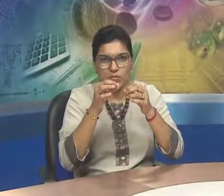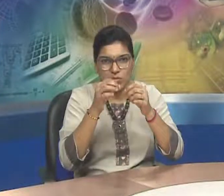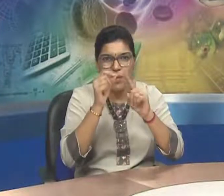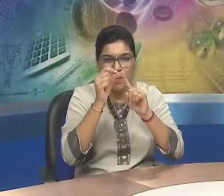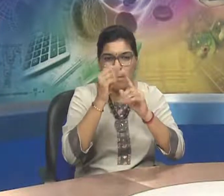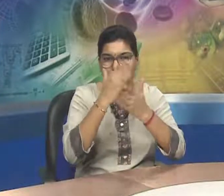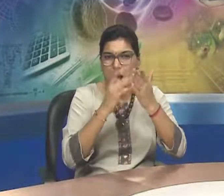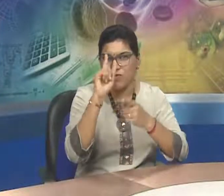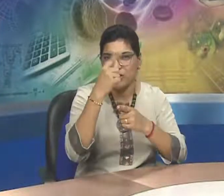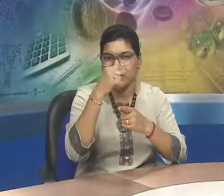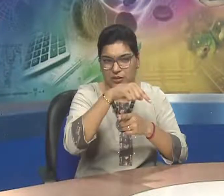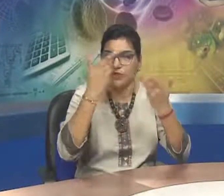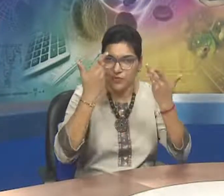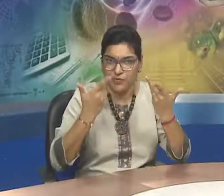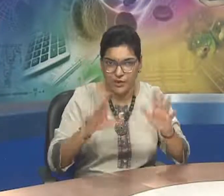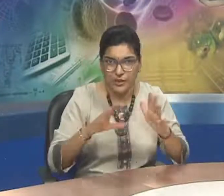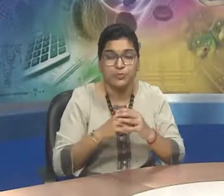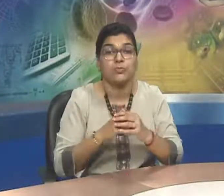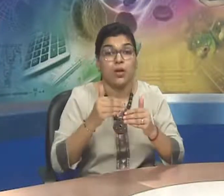As we have understood the part 1,